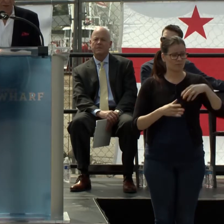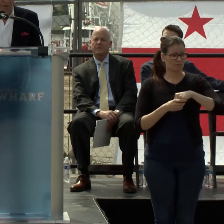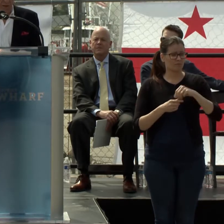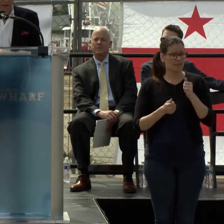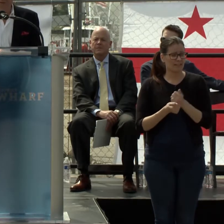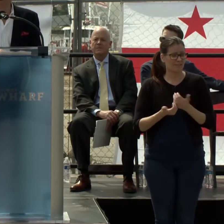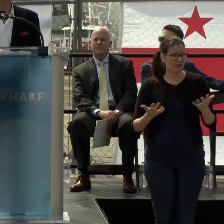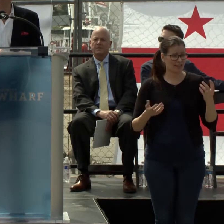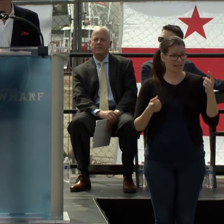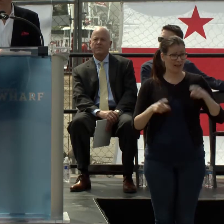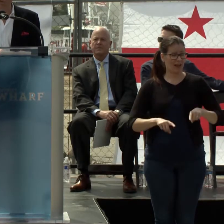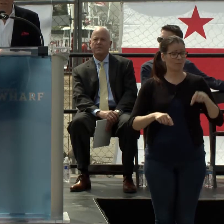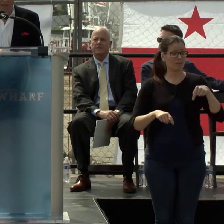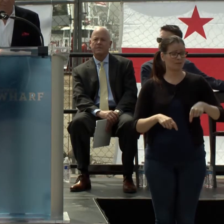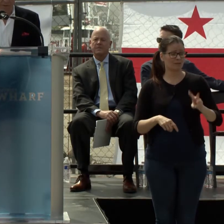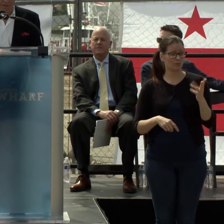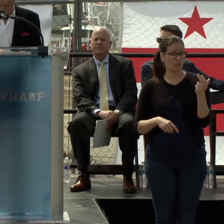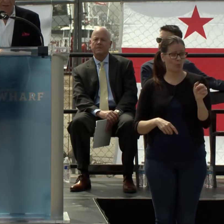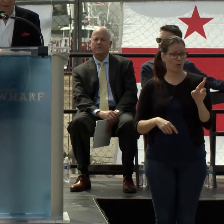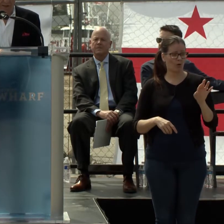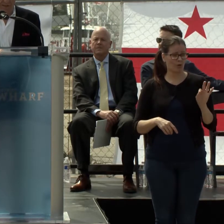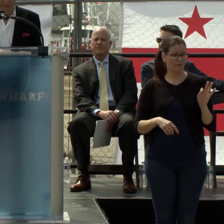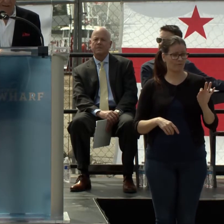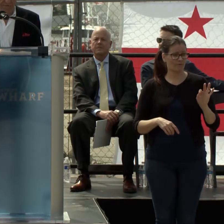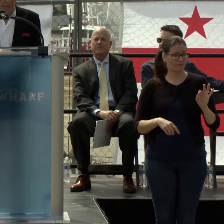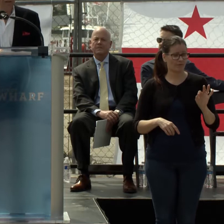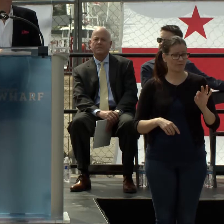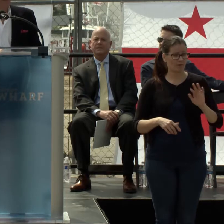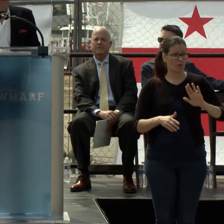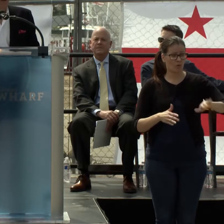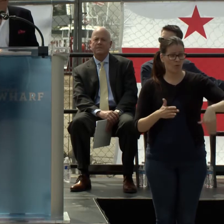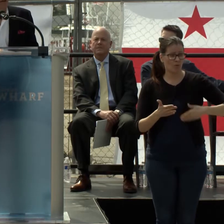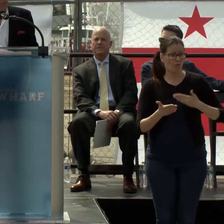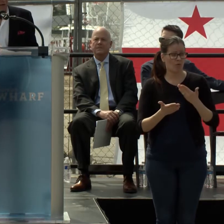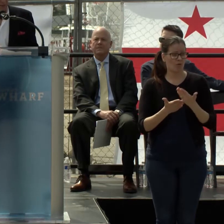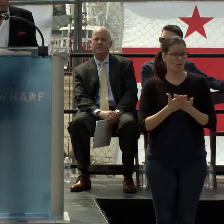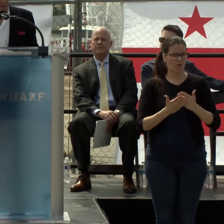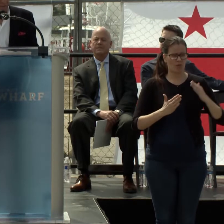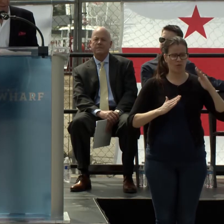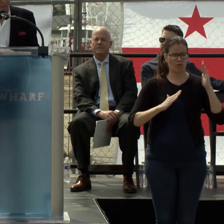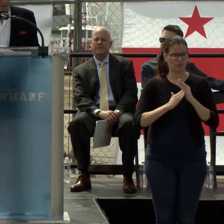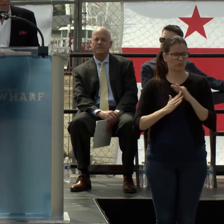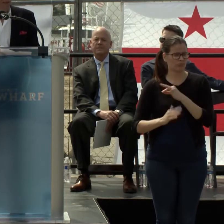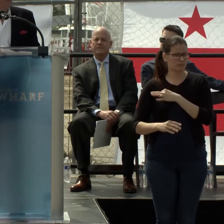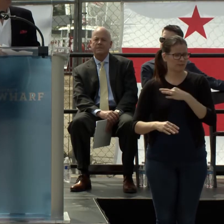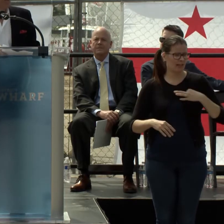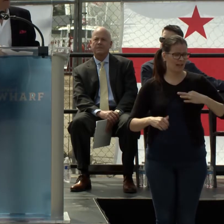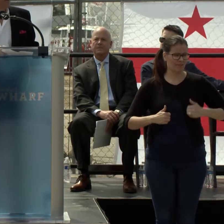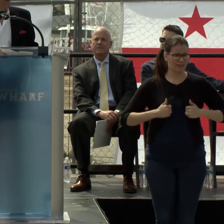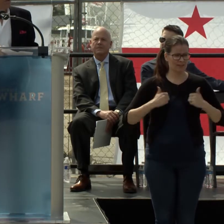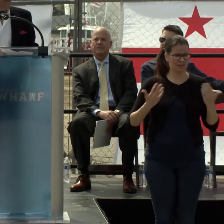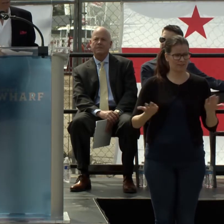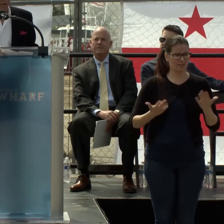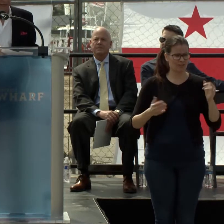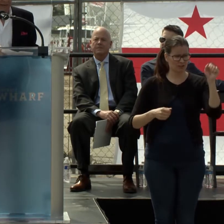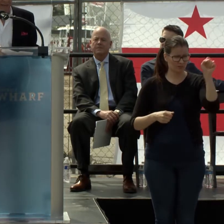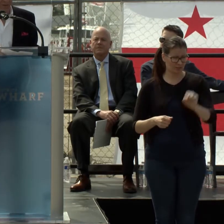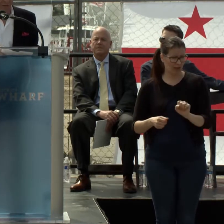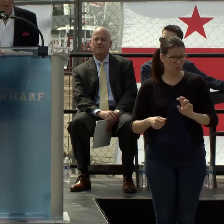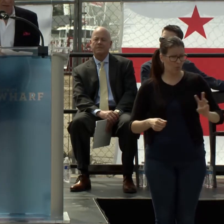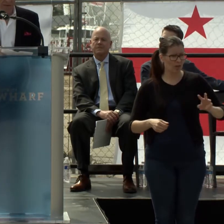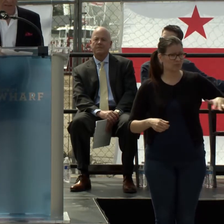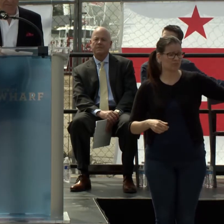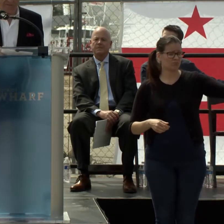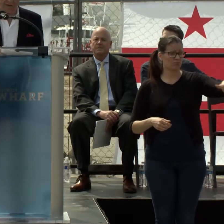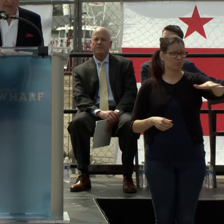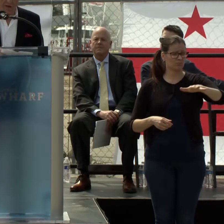this venture and many of the ward top staff live right here in Southwest now. They live at the Channel, they live at